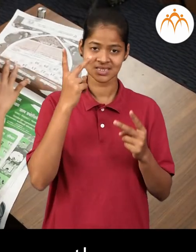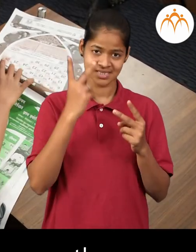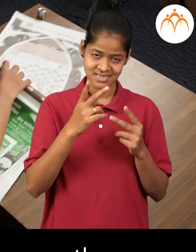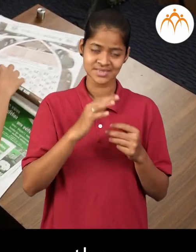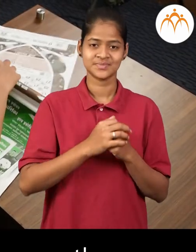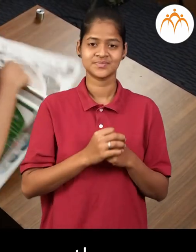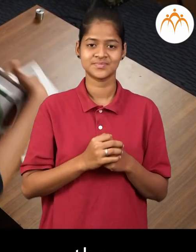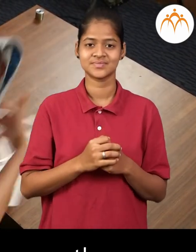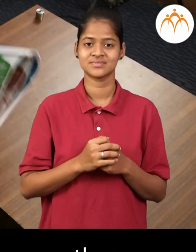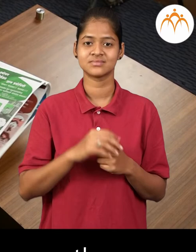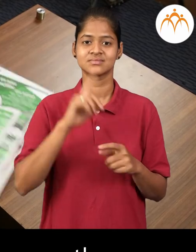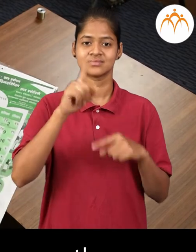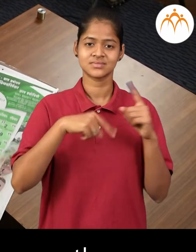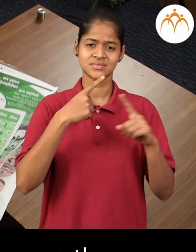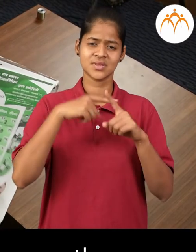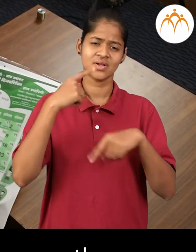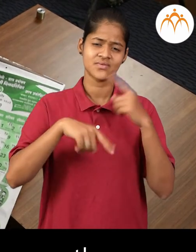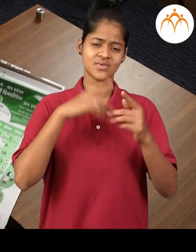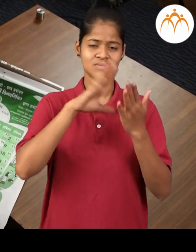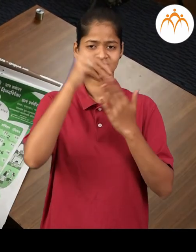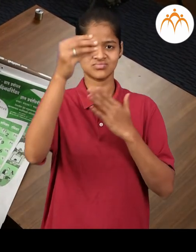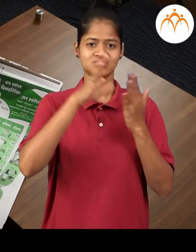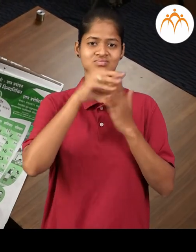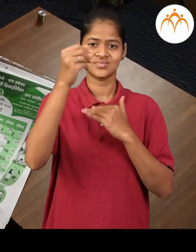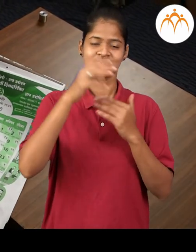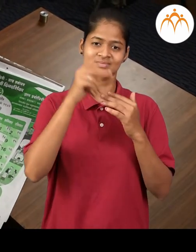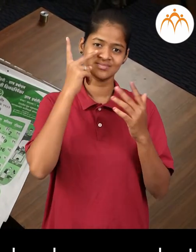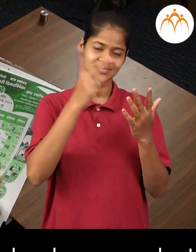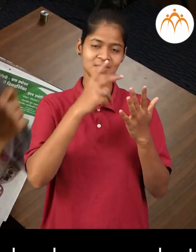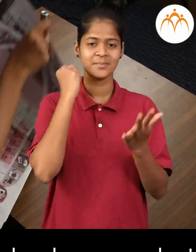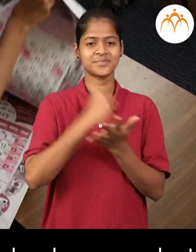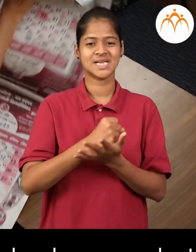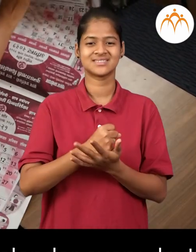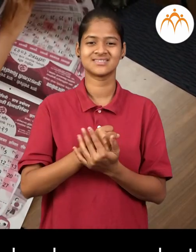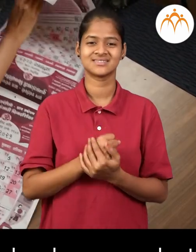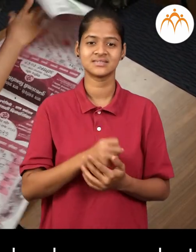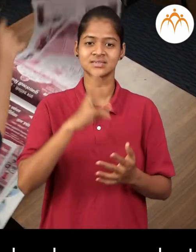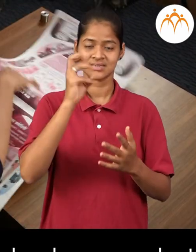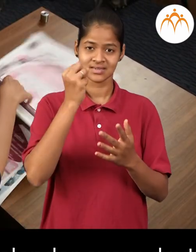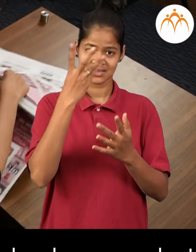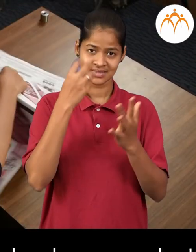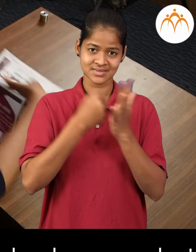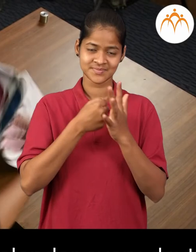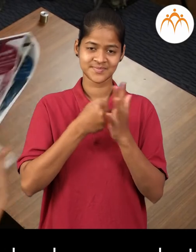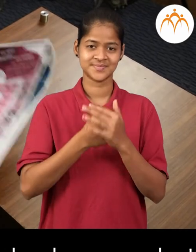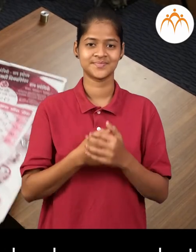how many Sundays are there? Yes. Do not forget to look at the calendar every day.